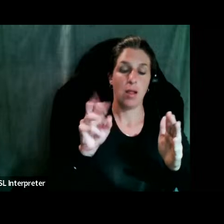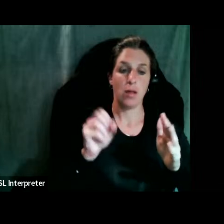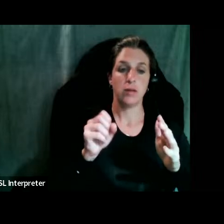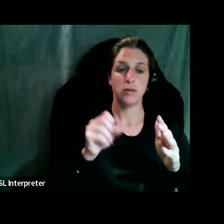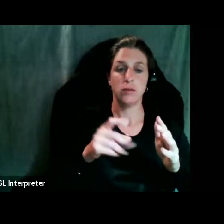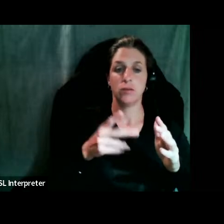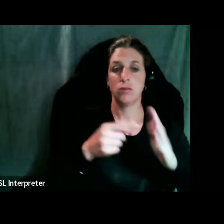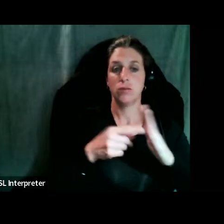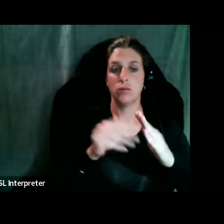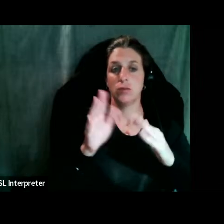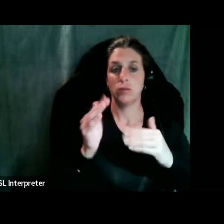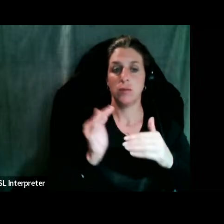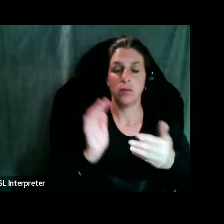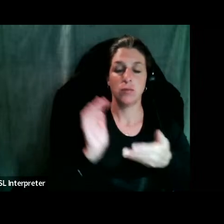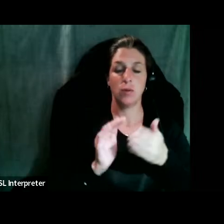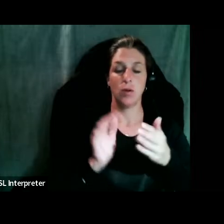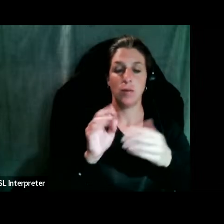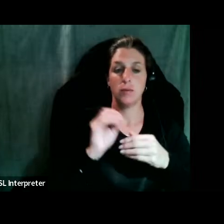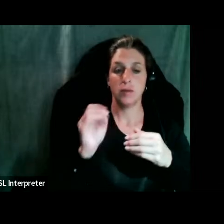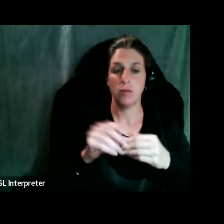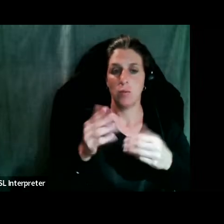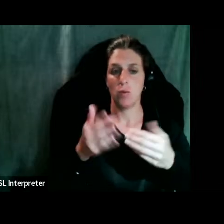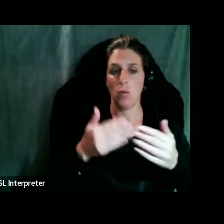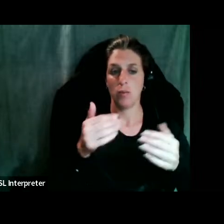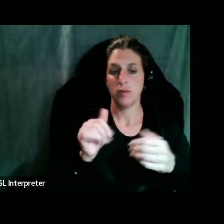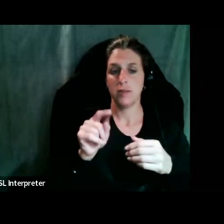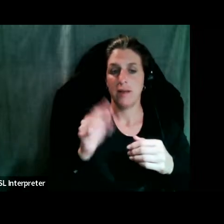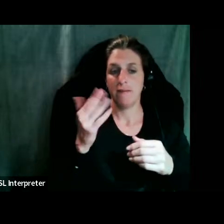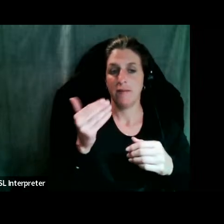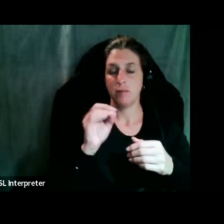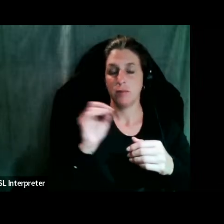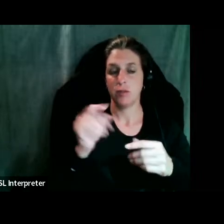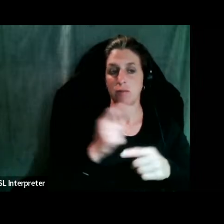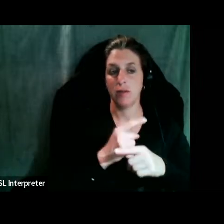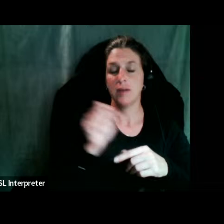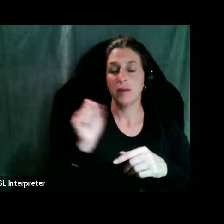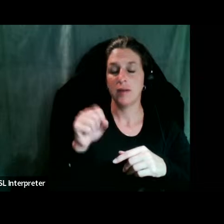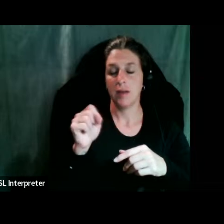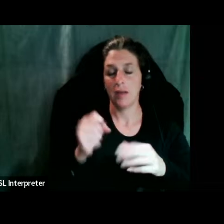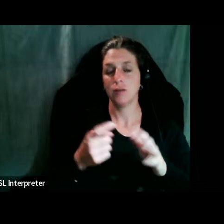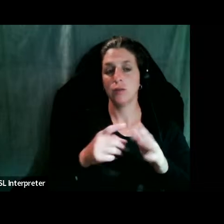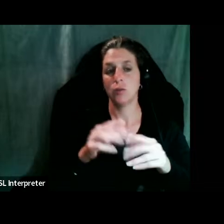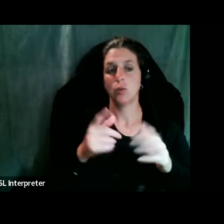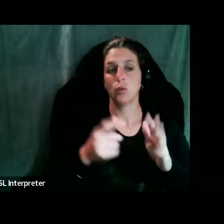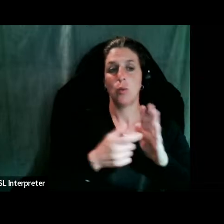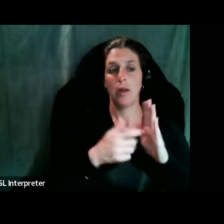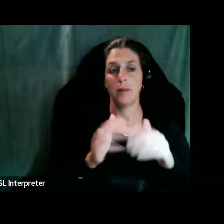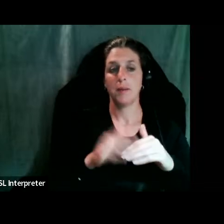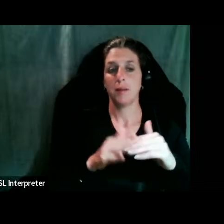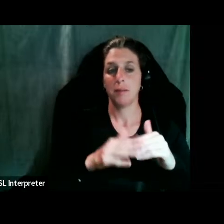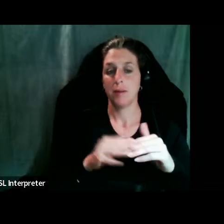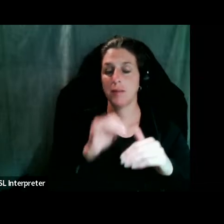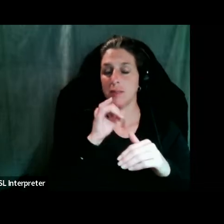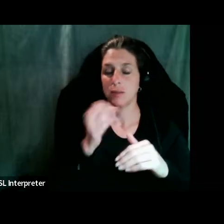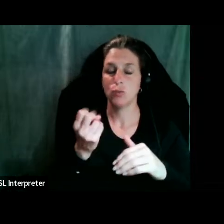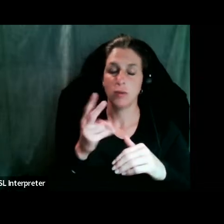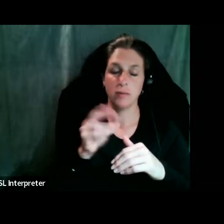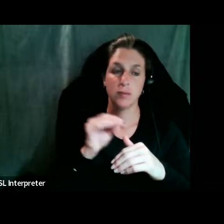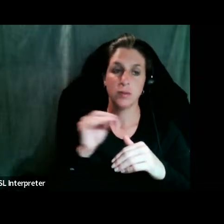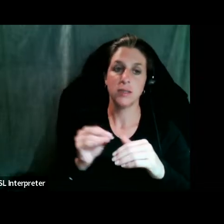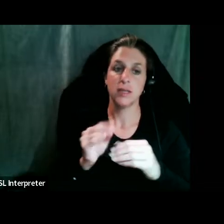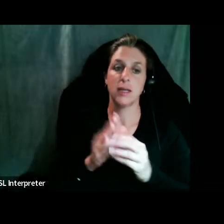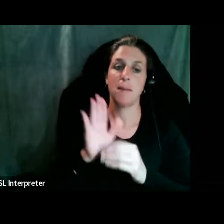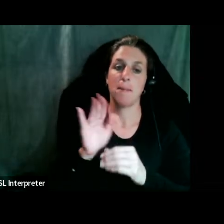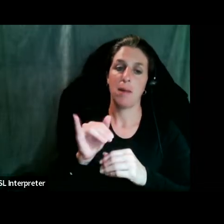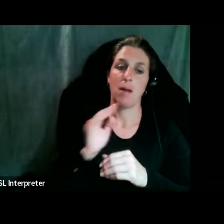I think we're almost at 15%, right? From what you just showed us? Yeah, Yeah, so it's that's- the required minimum is the 12% and I by think we're- board What